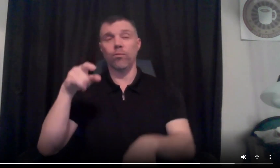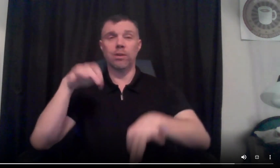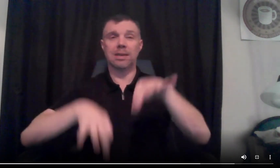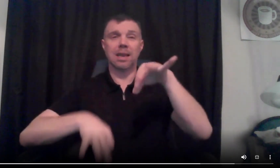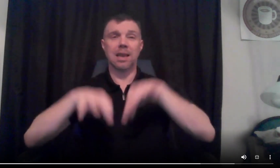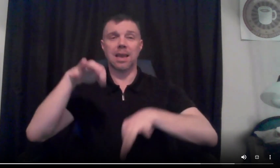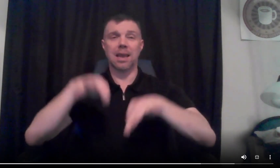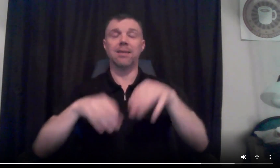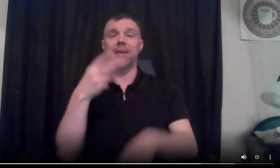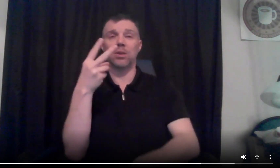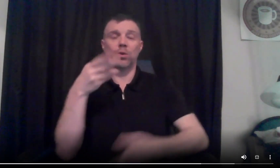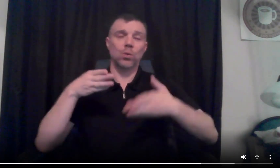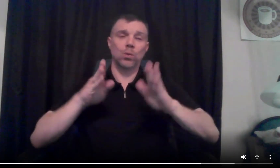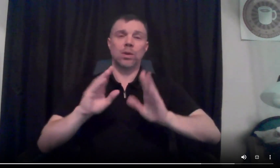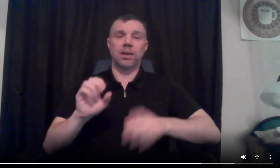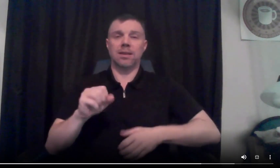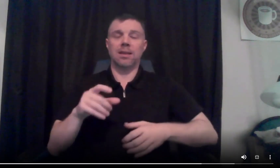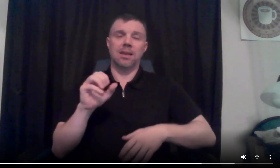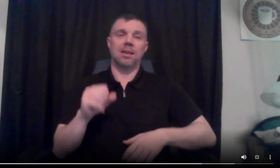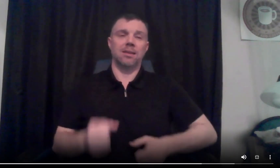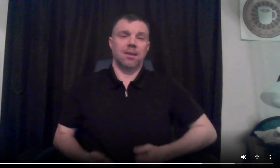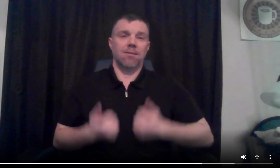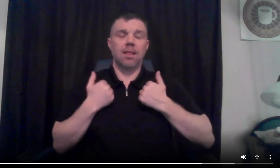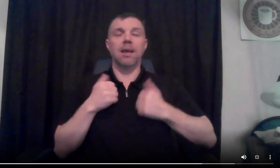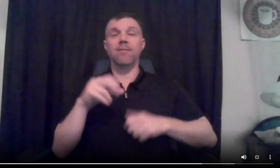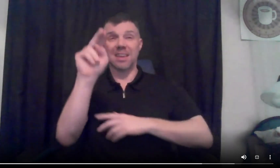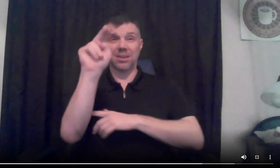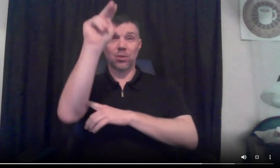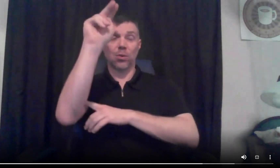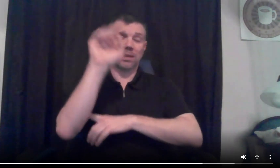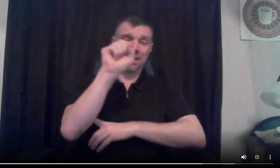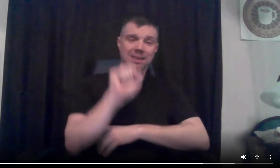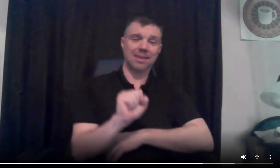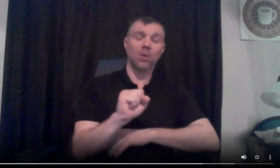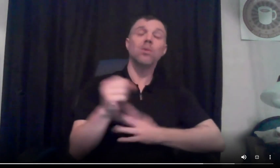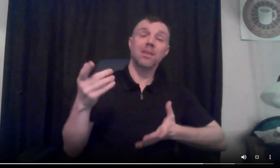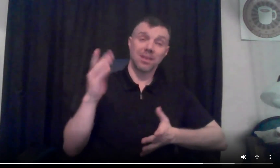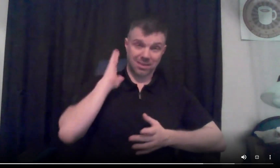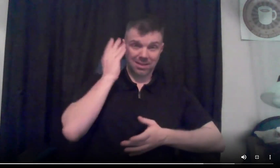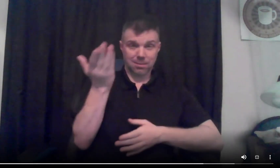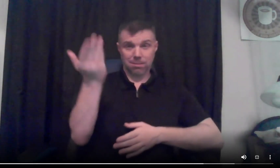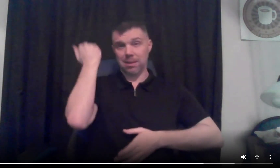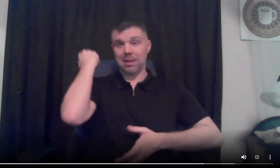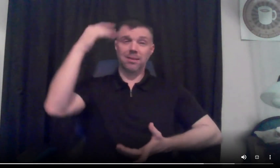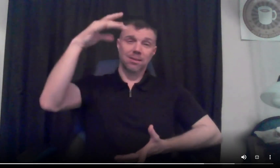And indigo that was used for dyeing materials. That was the lifestyle in the South.